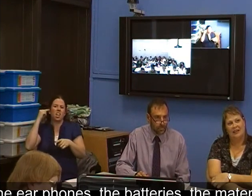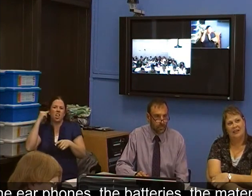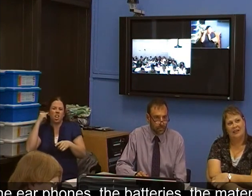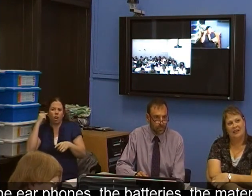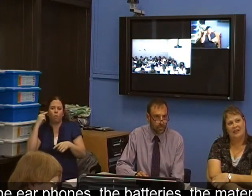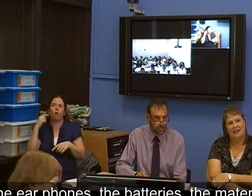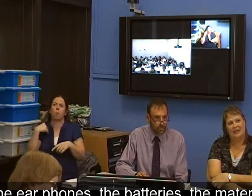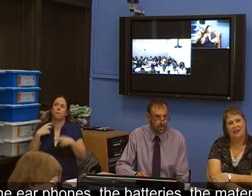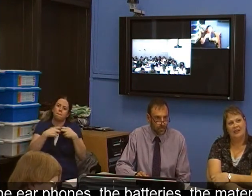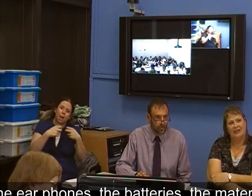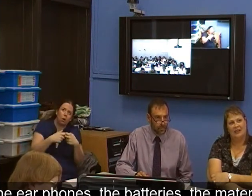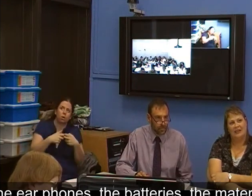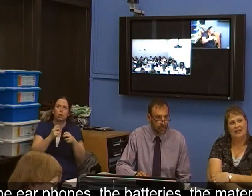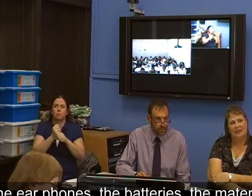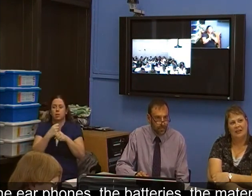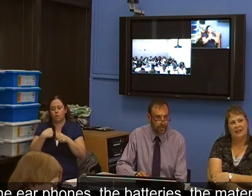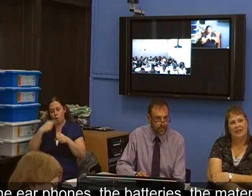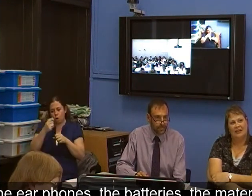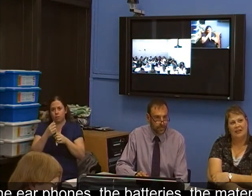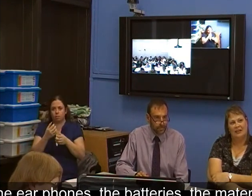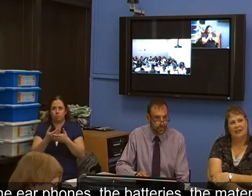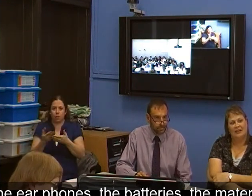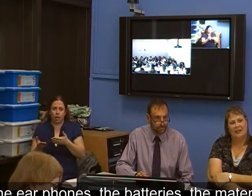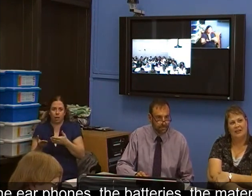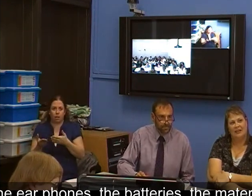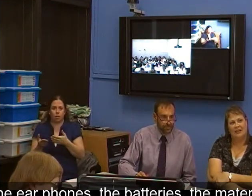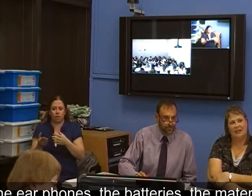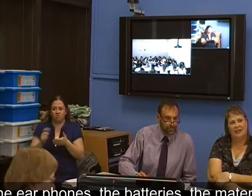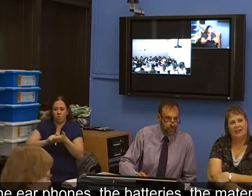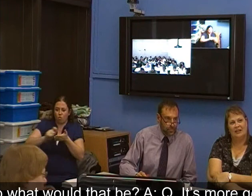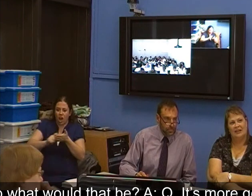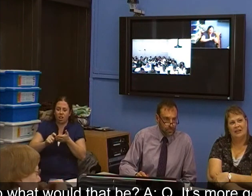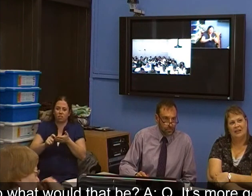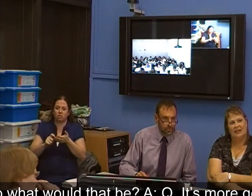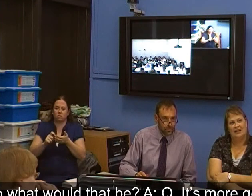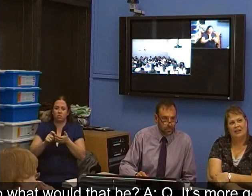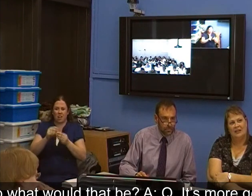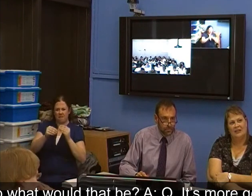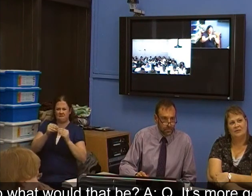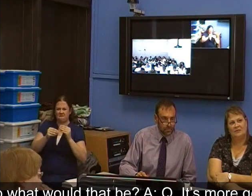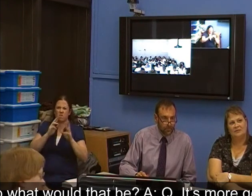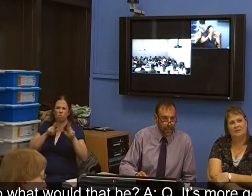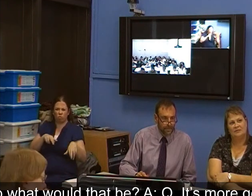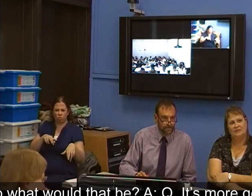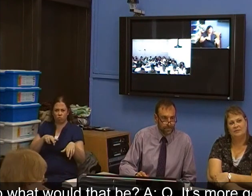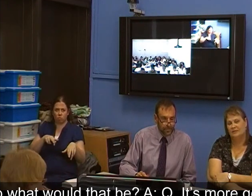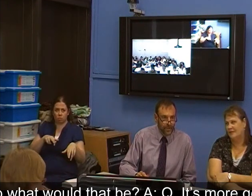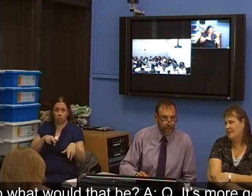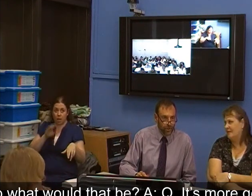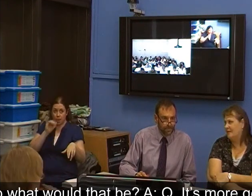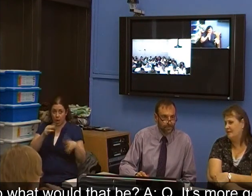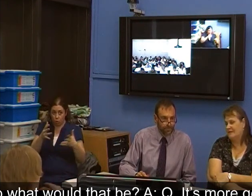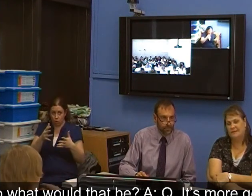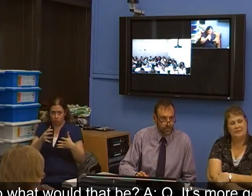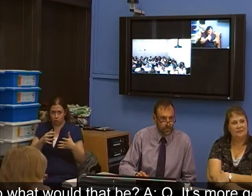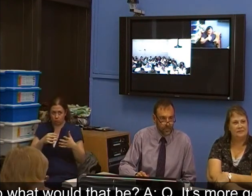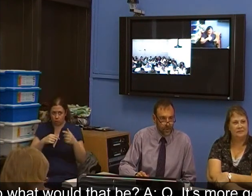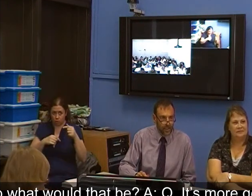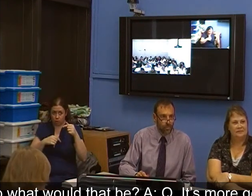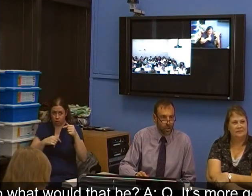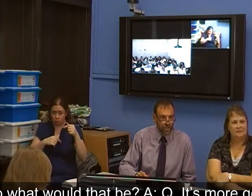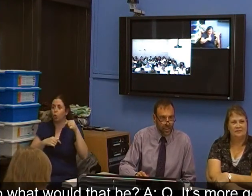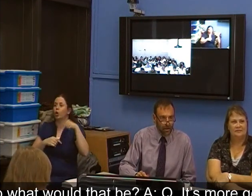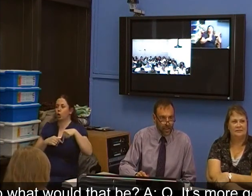materials to make things that we do. Writing up repairs. Yeah, writing up repairs, but what would that be? Q. It's